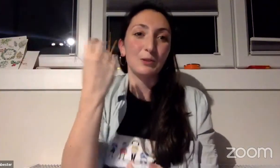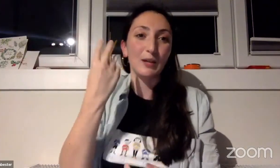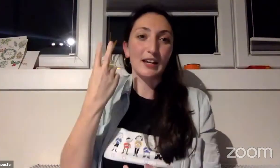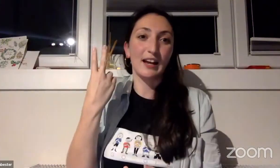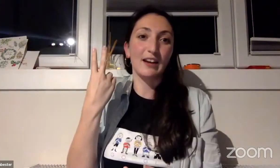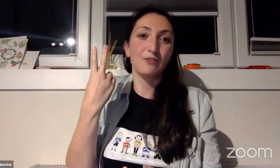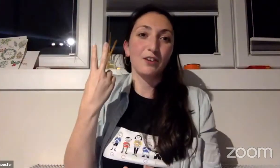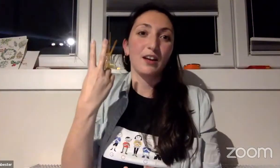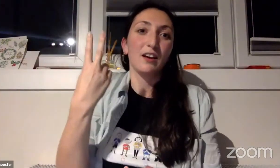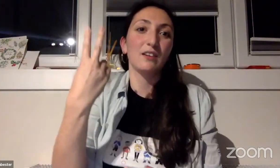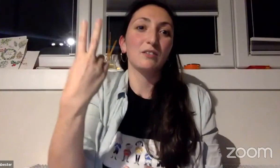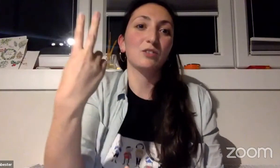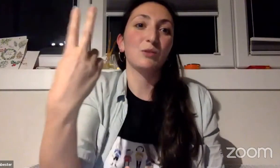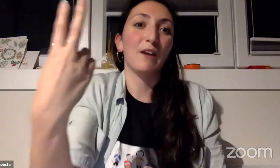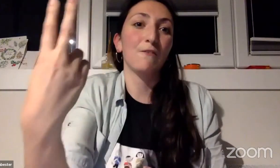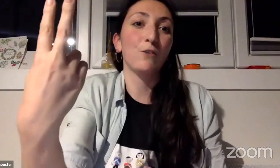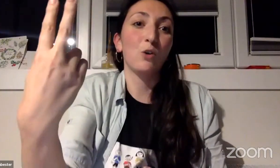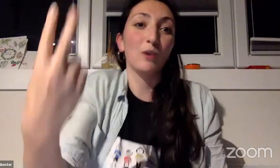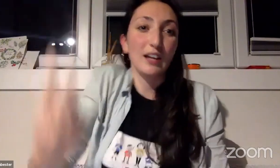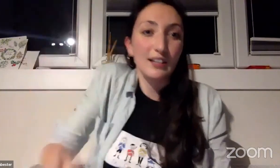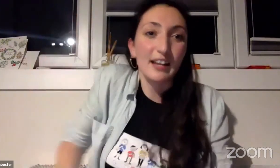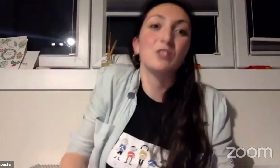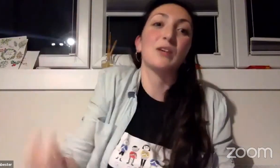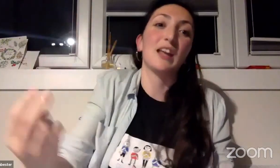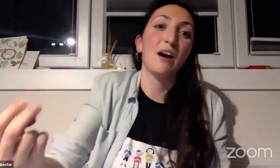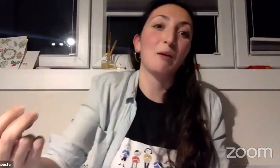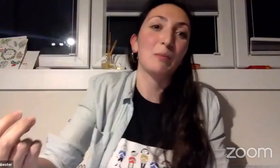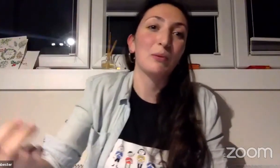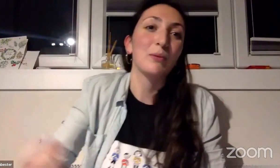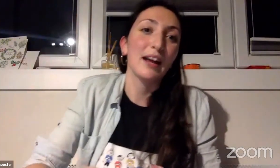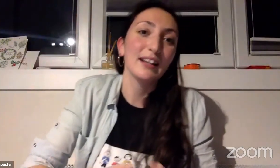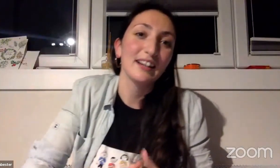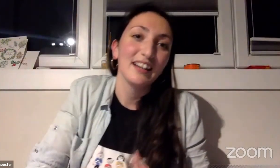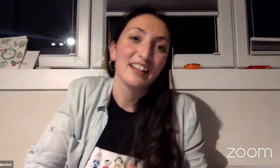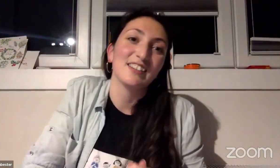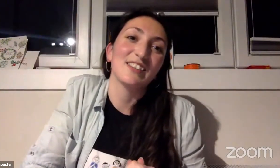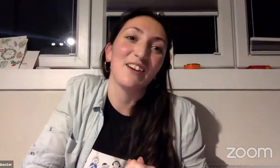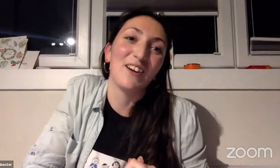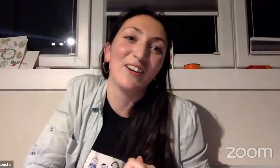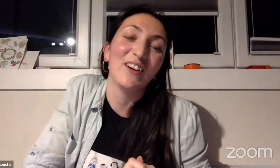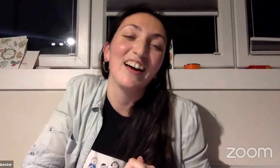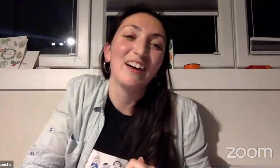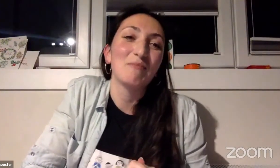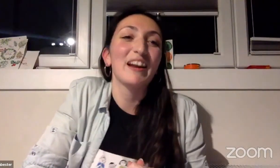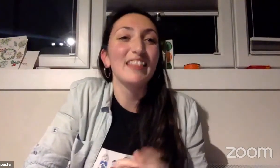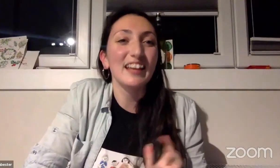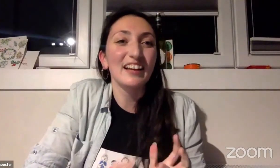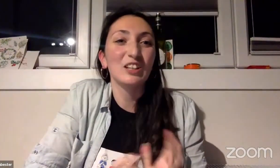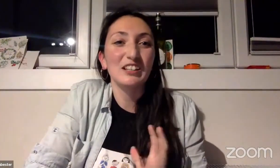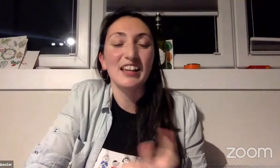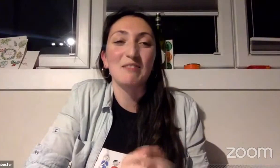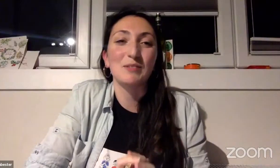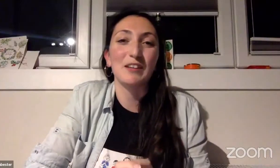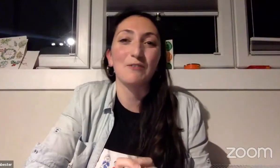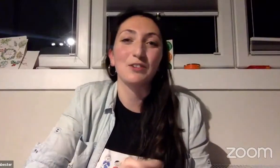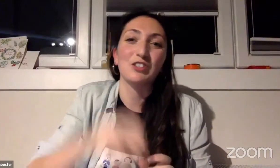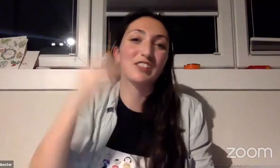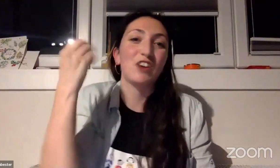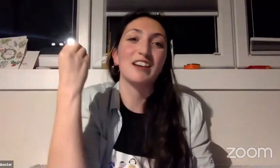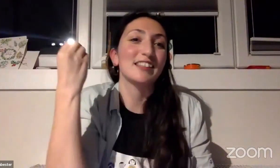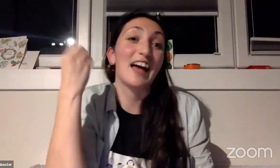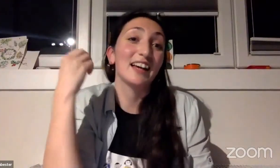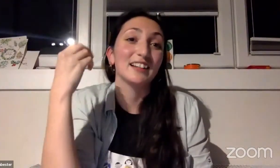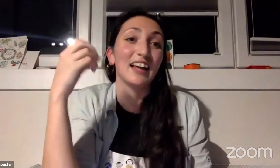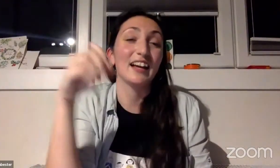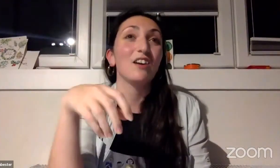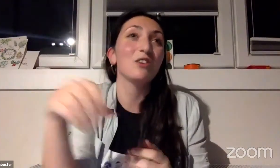difference between kind of doing it forward and doing it up, right? So, but I think a lot of times if you're just